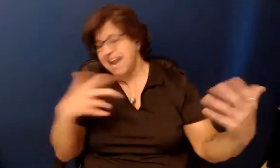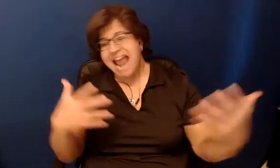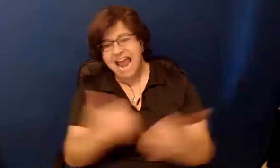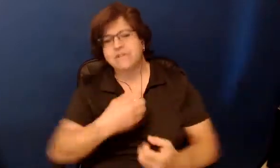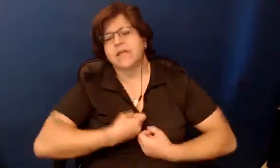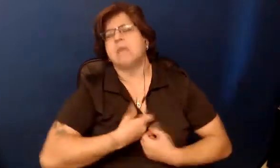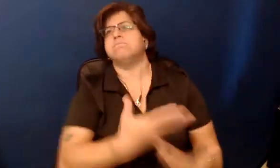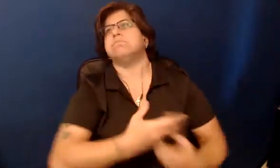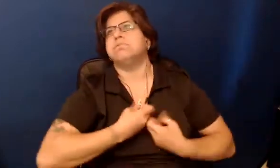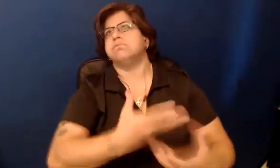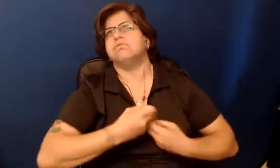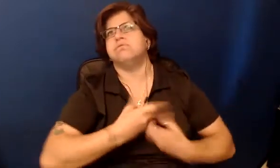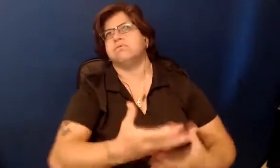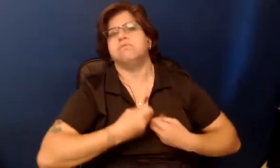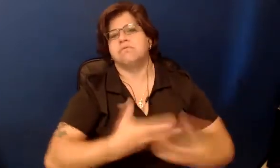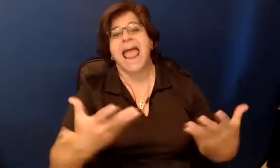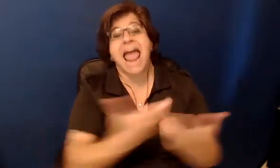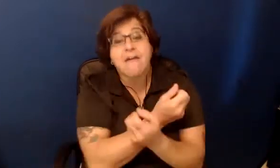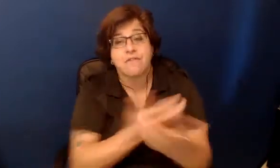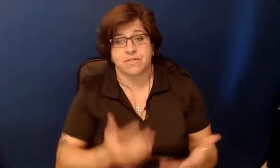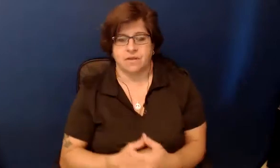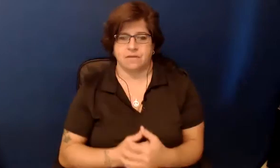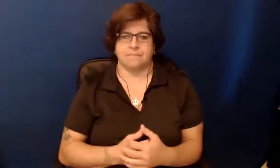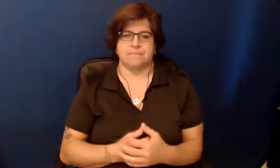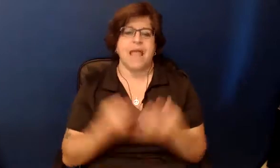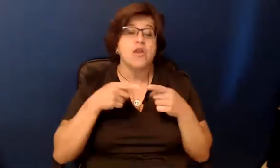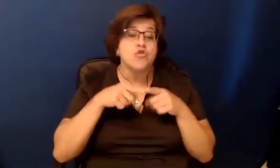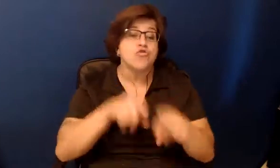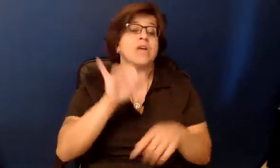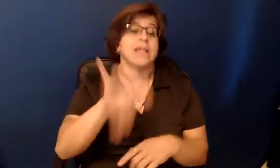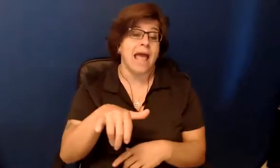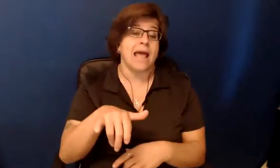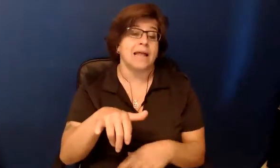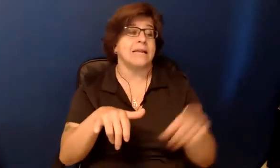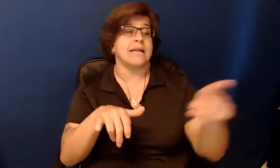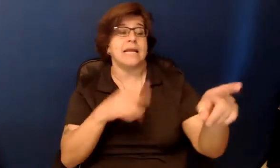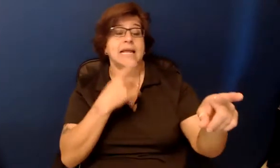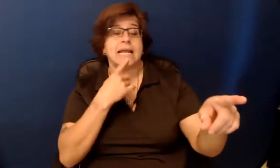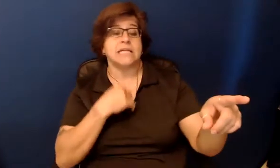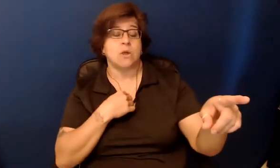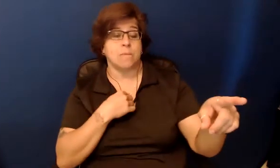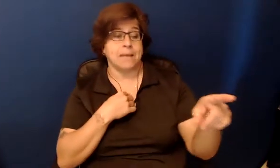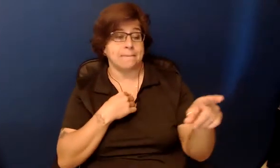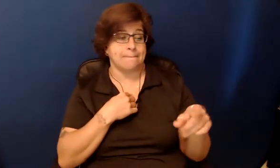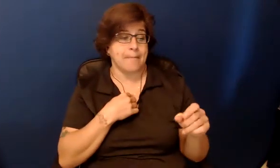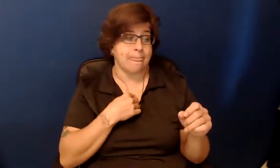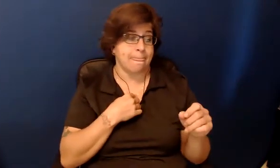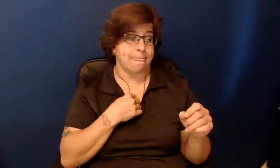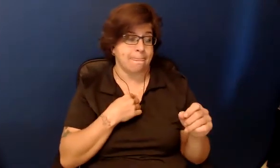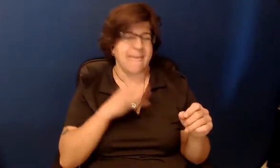poured every little bit of it out there, you know. And during that, he said to me,